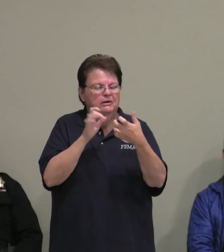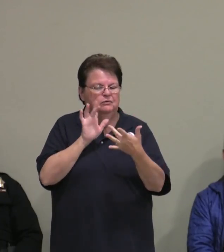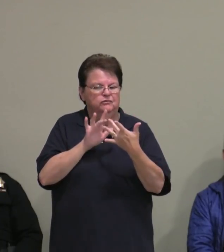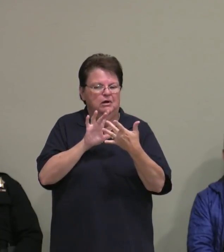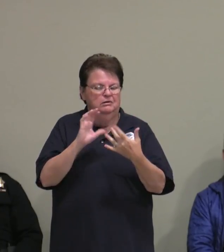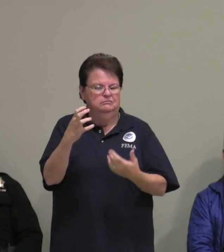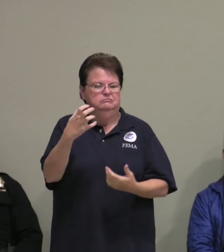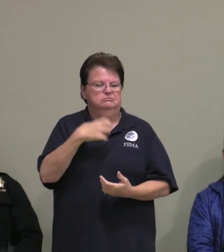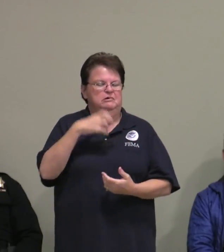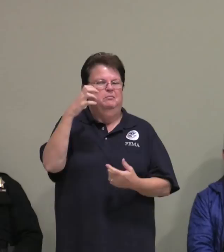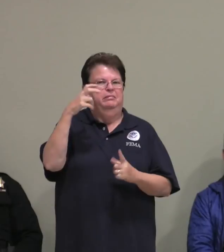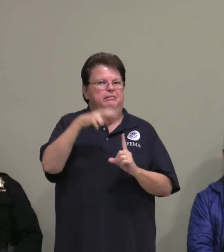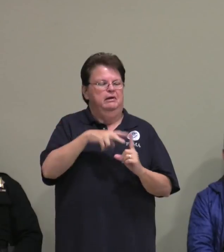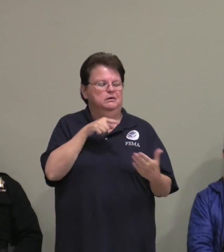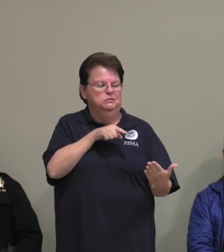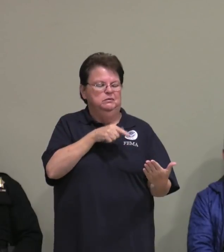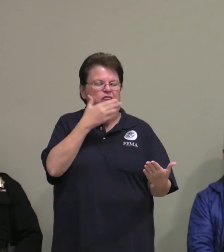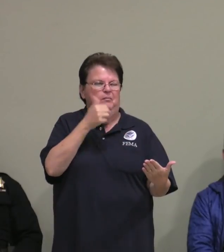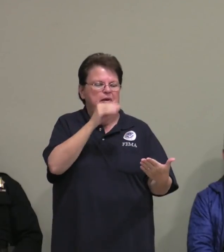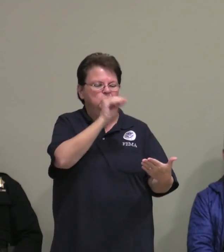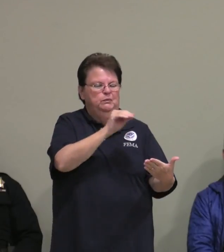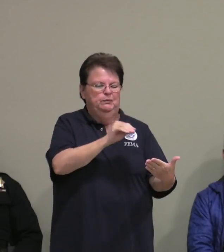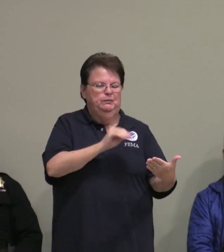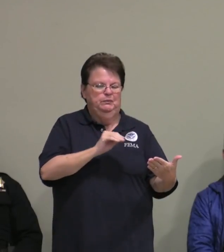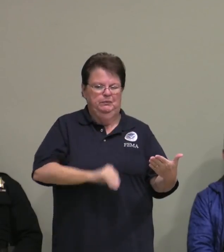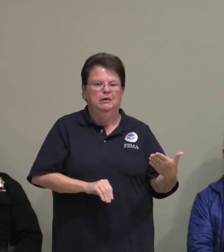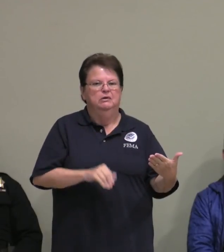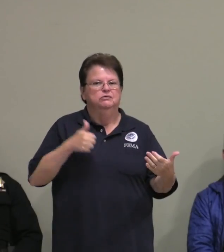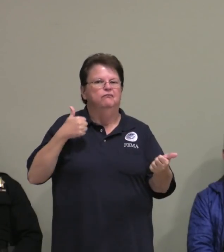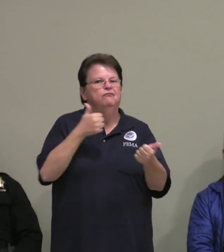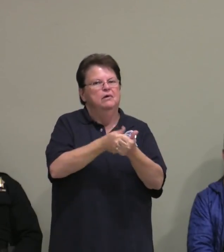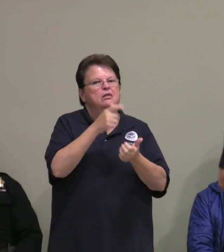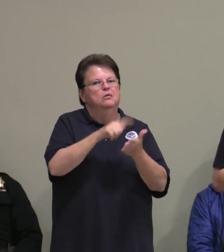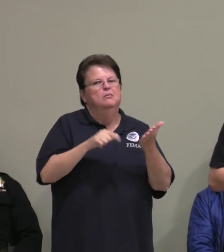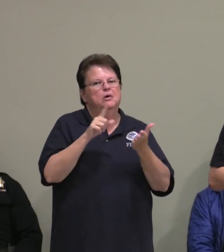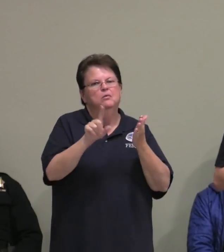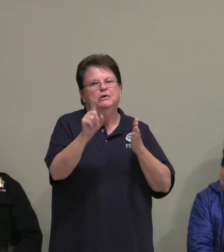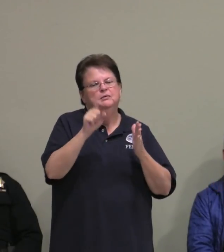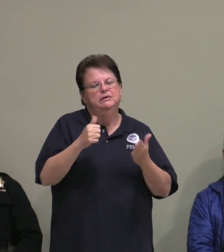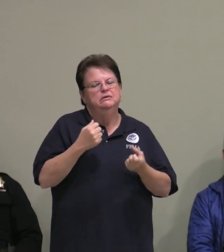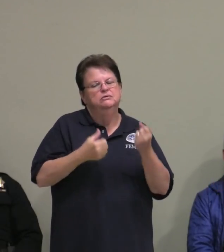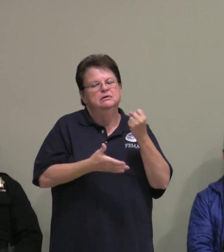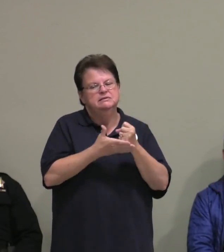complaint, we'll have a better documentation trail to be able to better assist you.